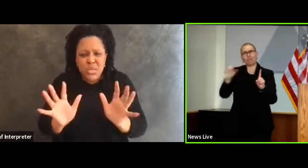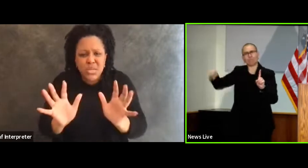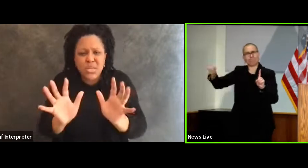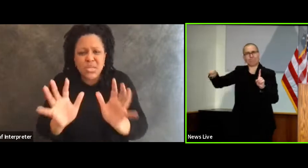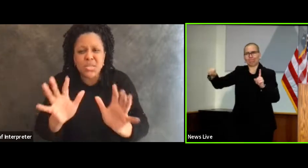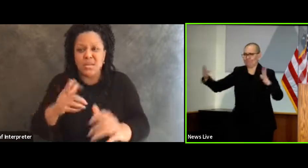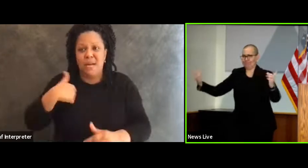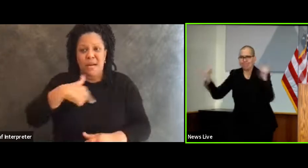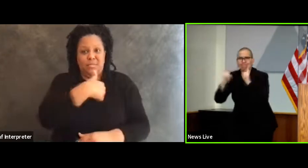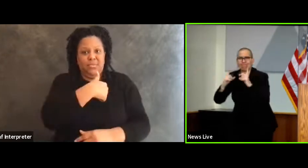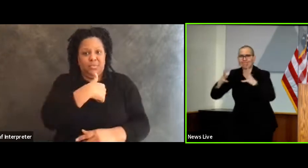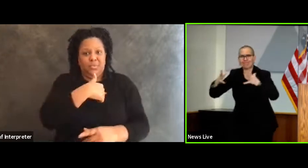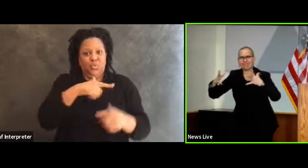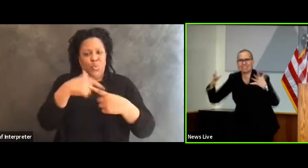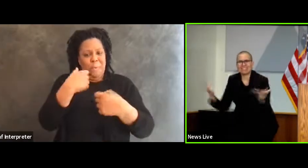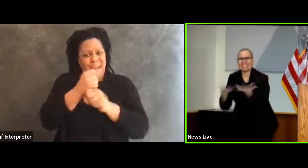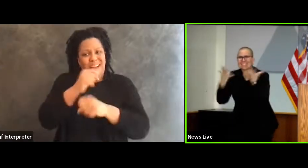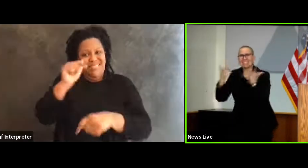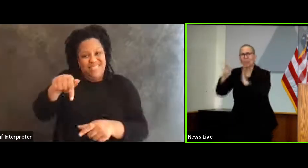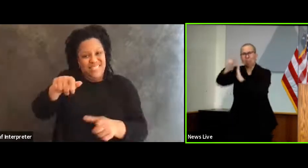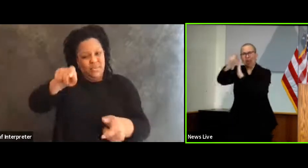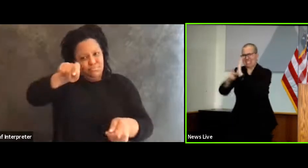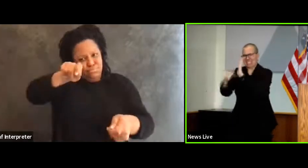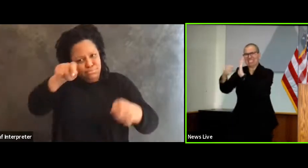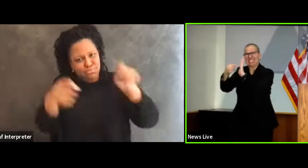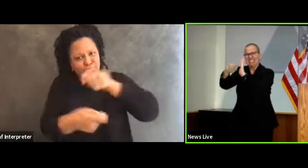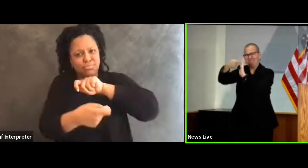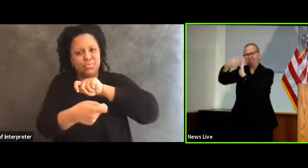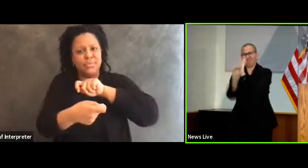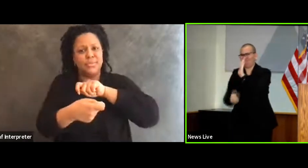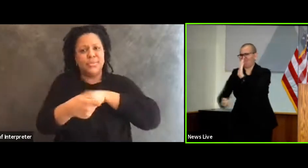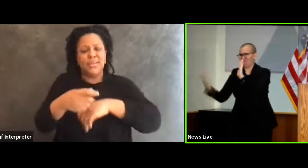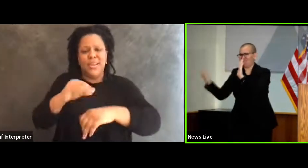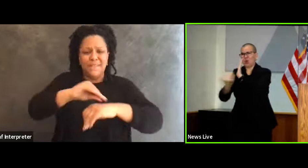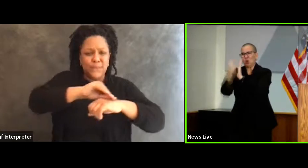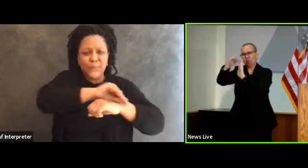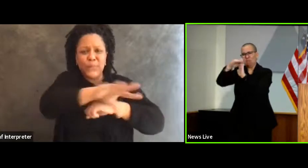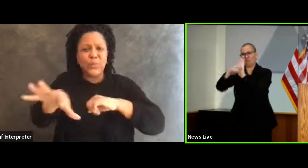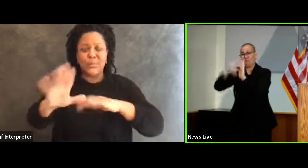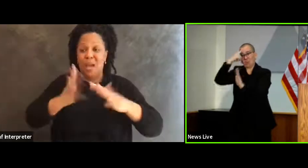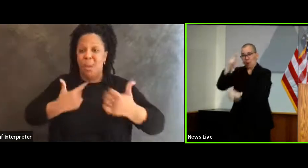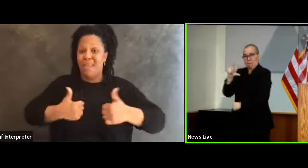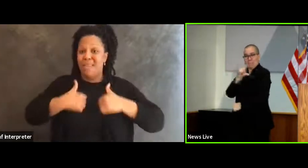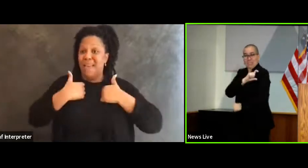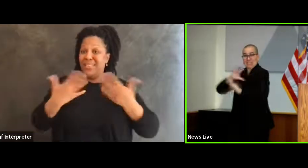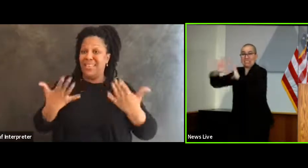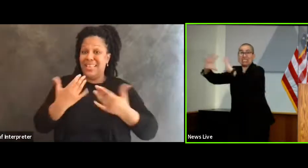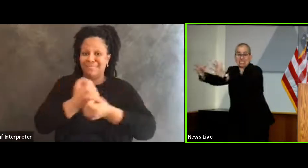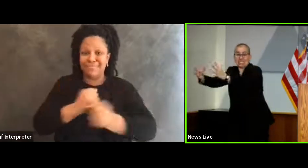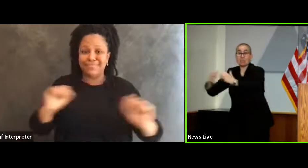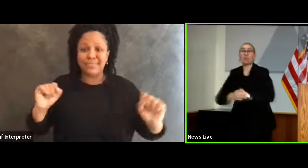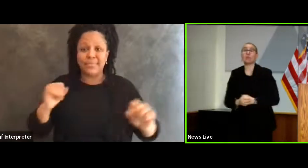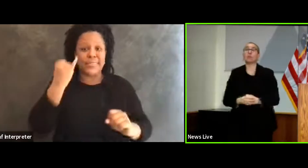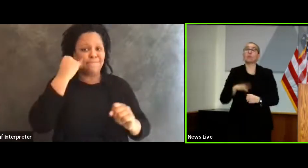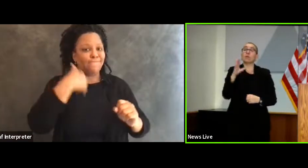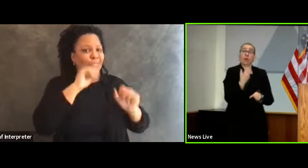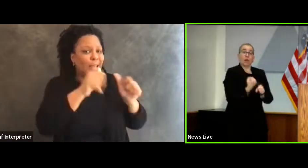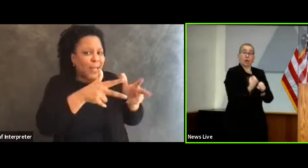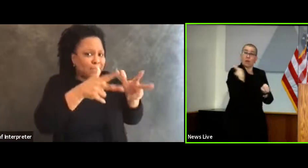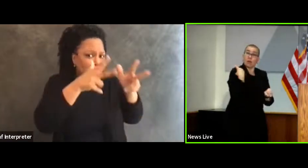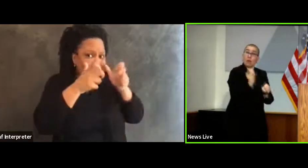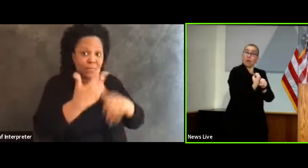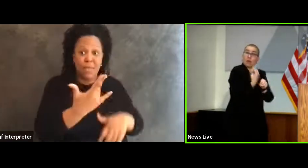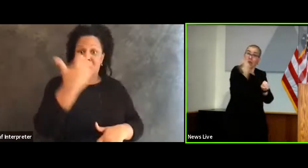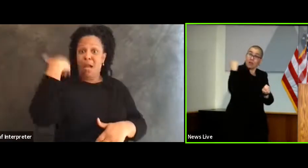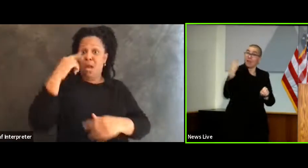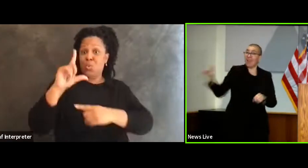would change Minnesota's reality here. Had we listened to their recommendations, had we enacted the change that they advocated